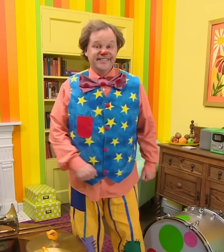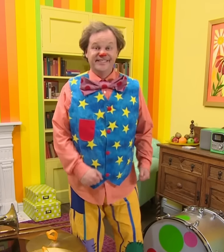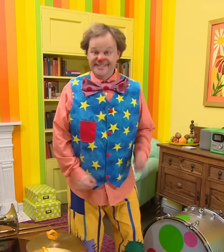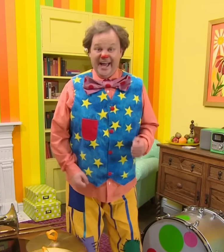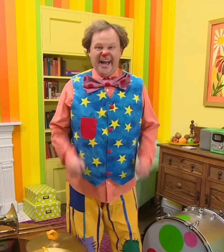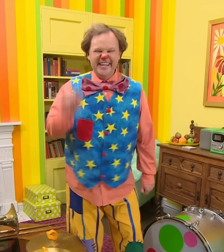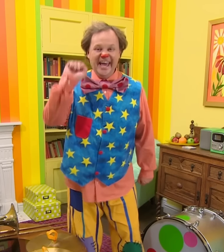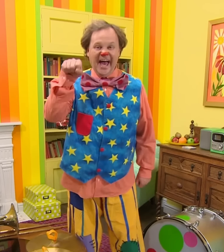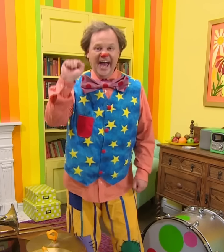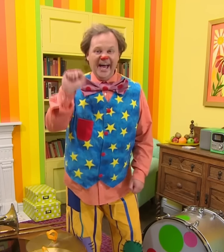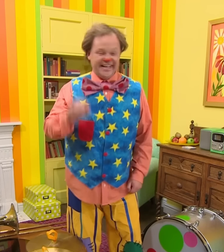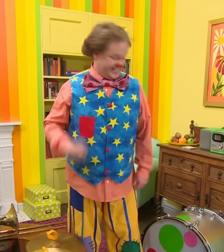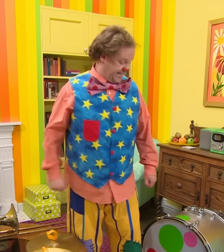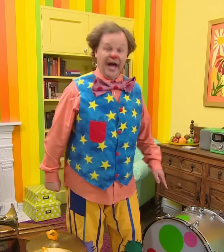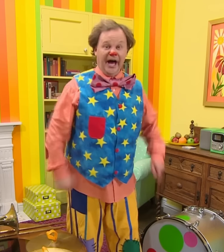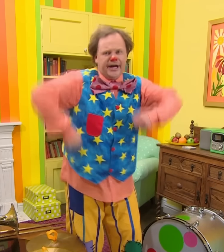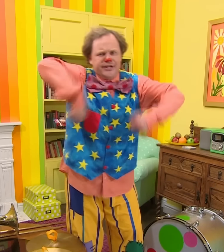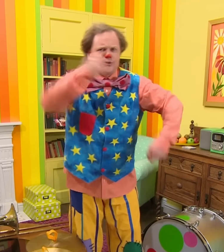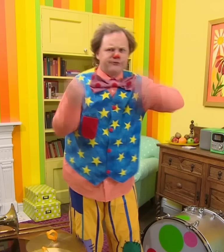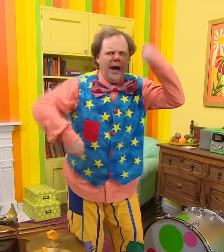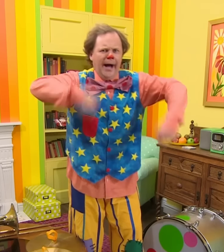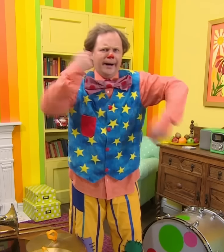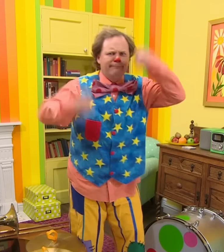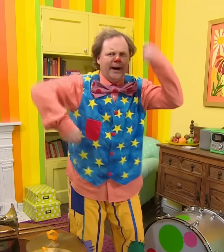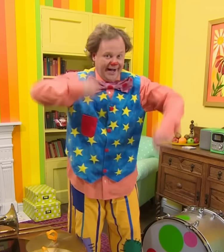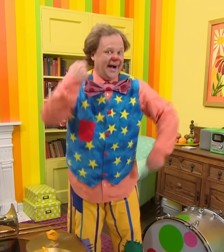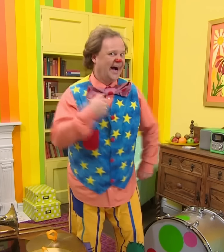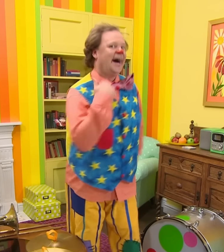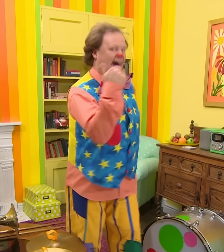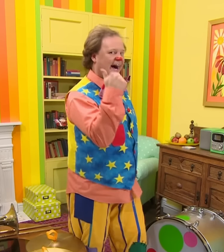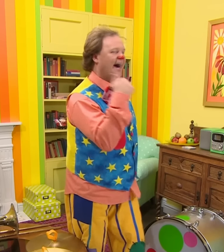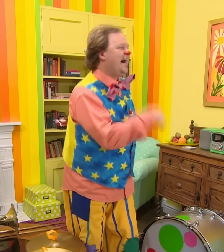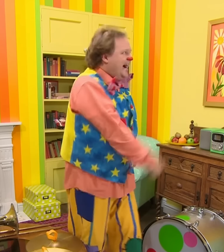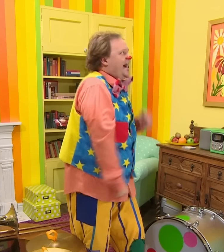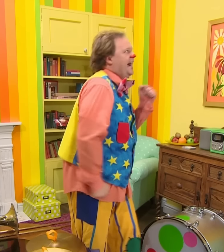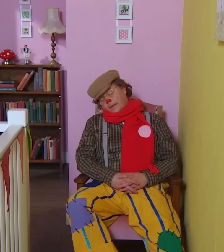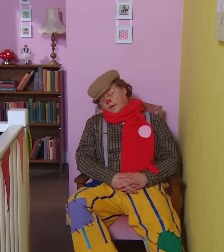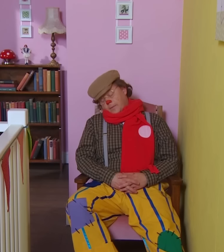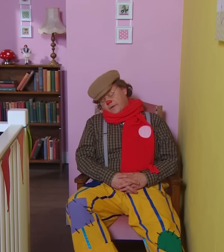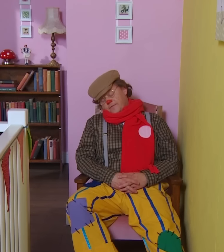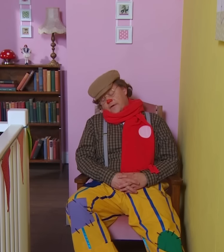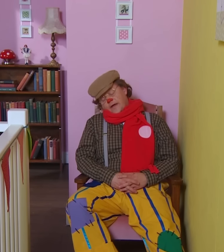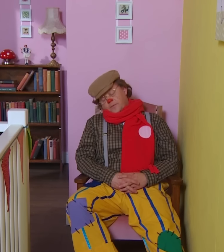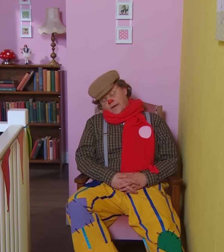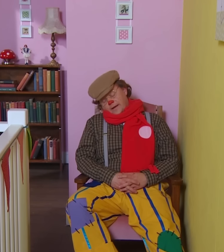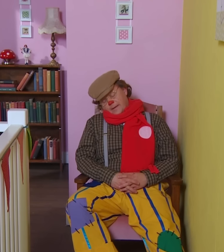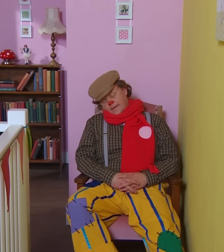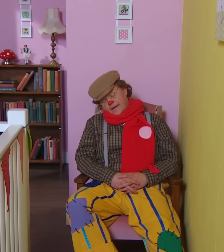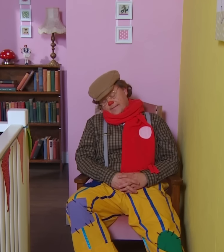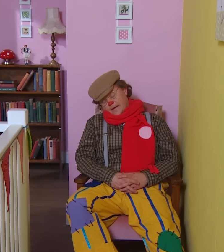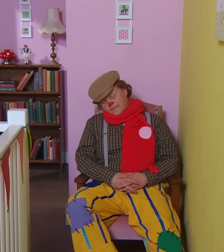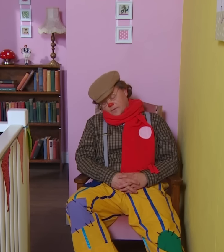Tumble? Yes! A drum! It's loud, Mr. Tumble. A cup copy of the Shed Weekly,